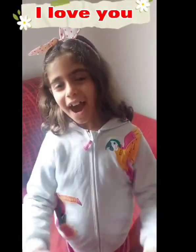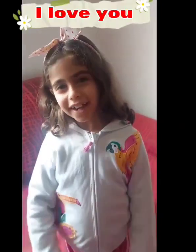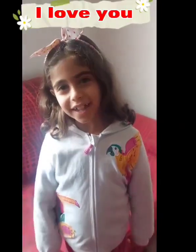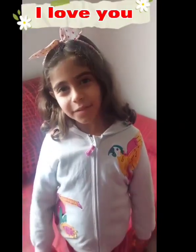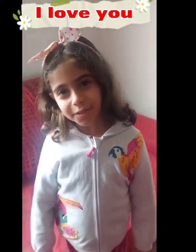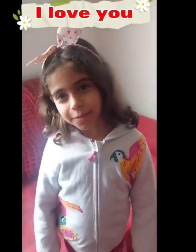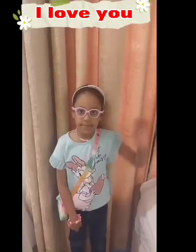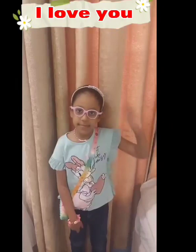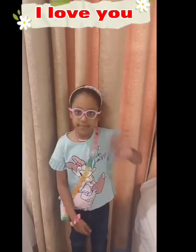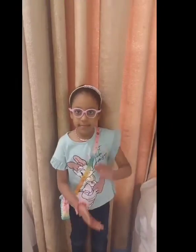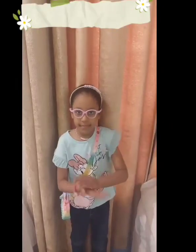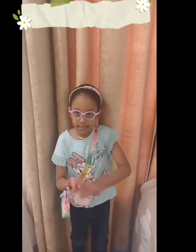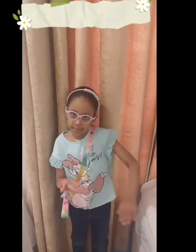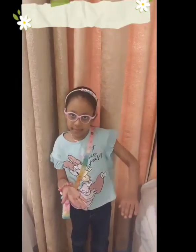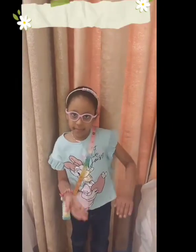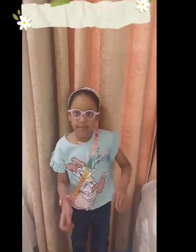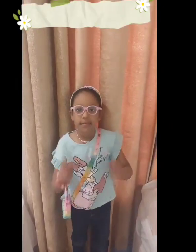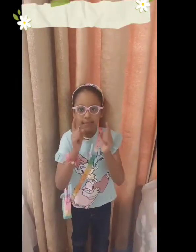I love you.